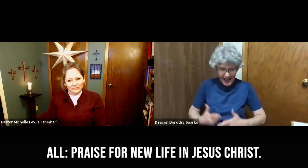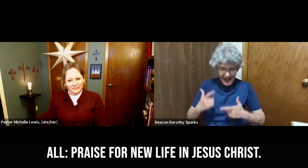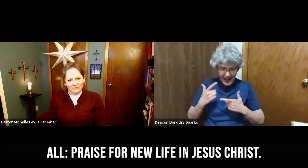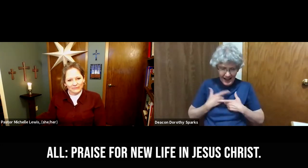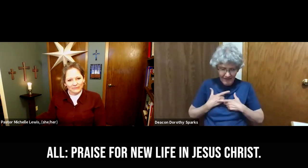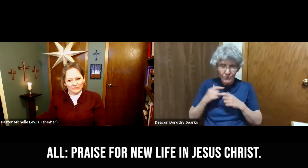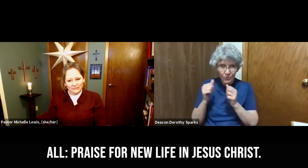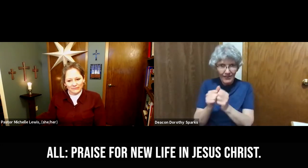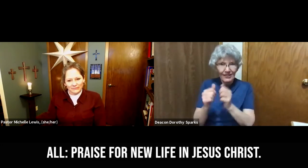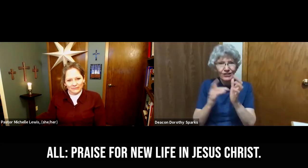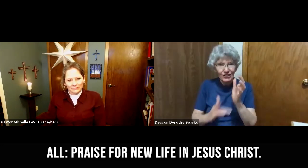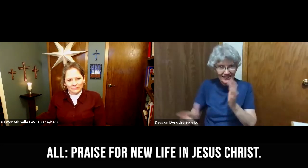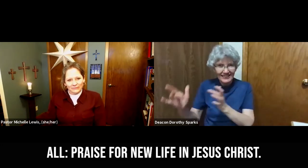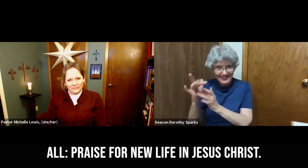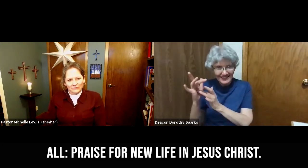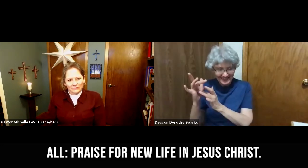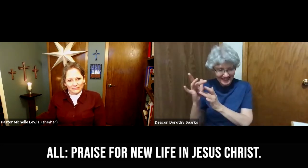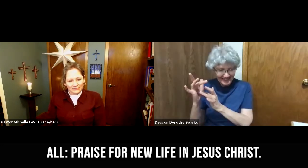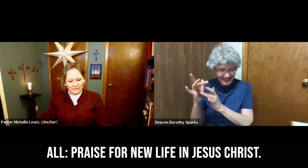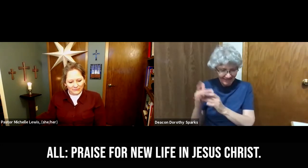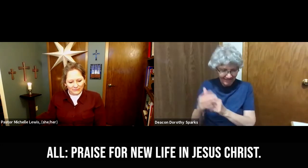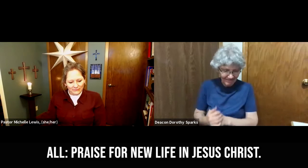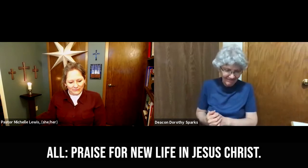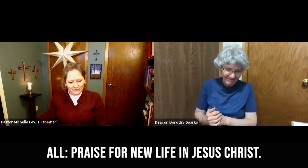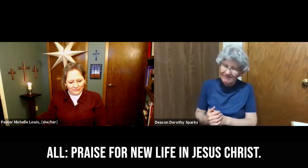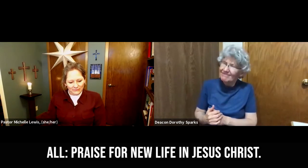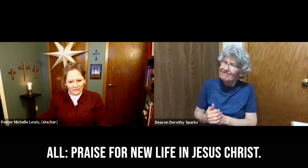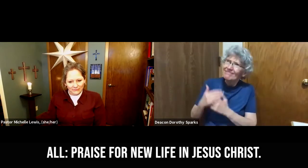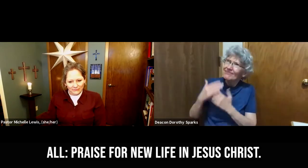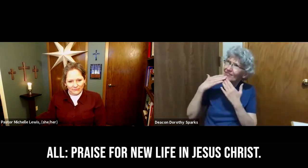Praise for new life in Jesus Christ.